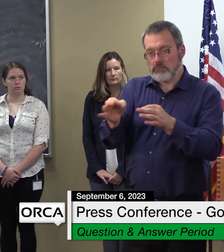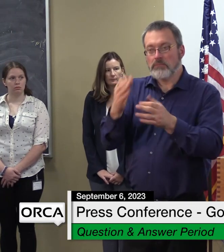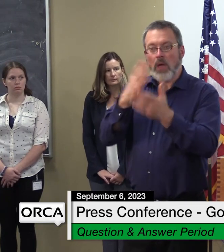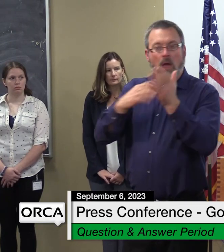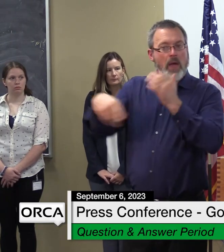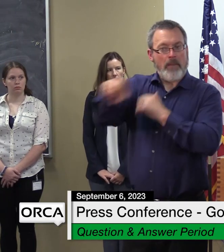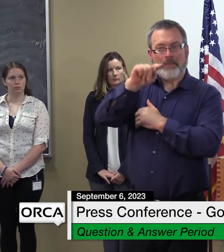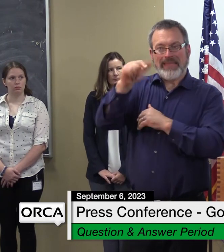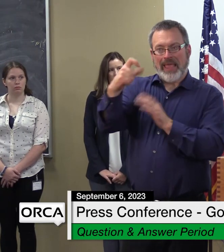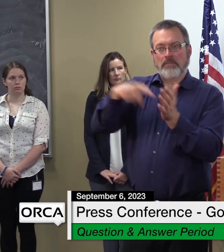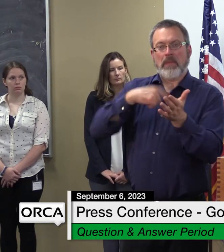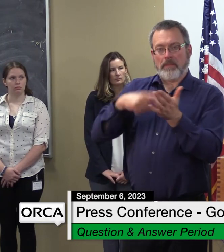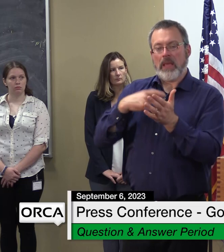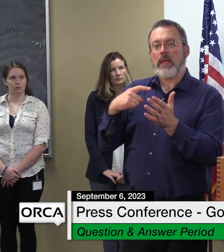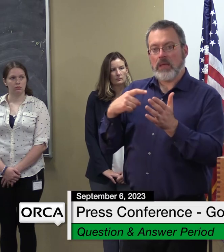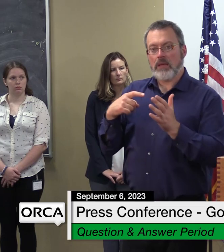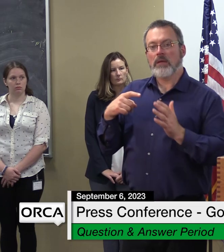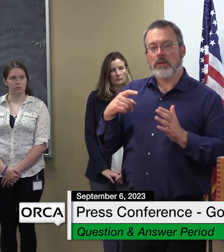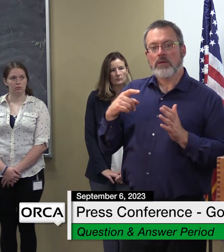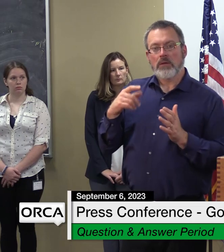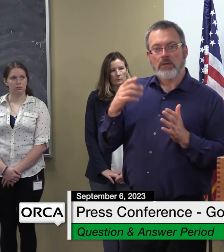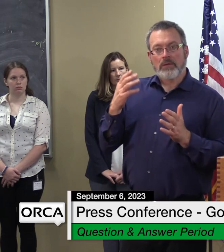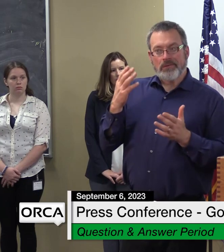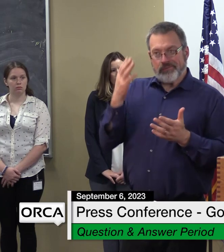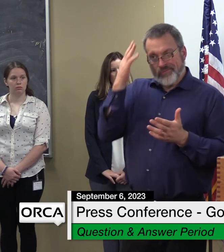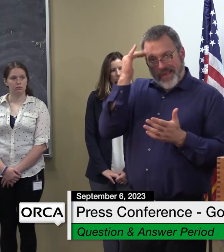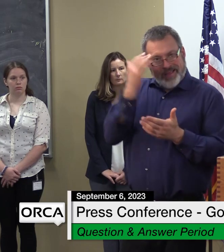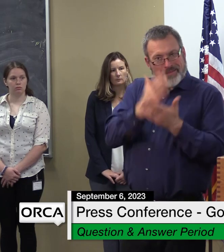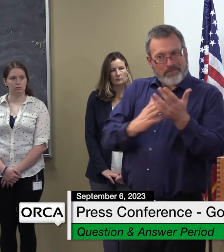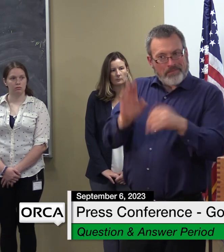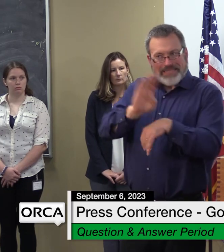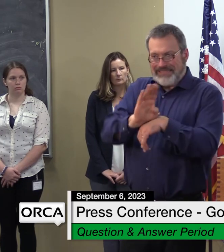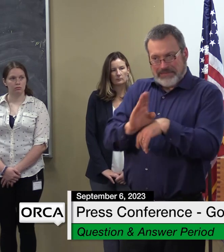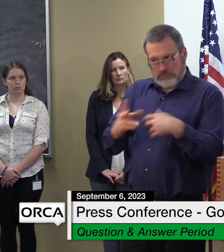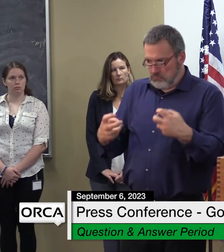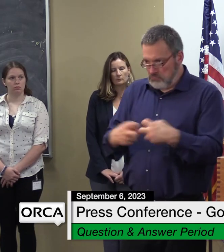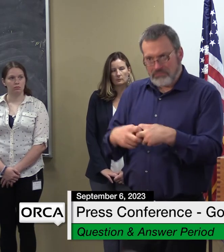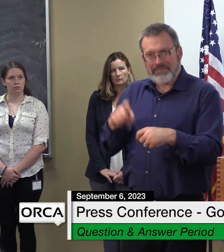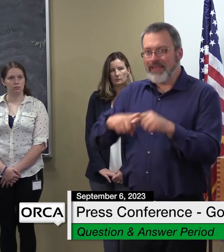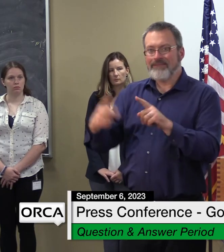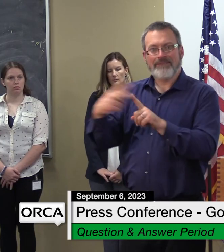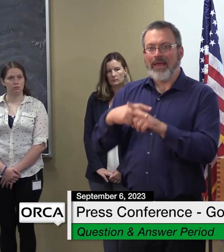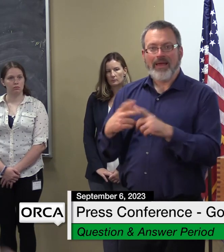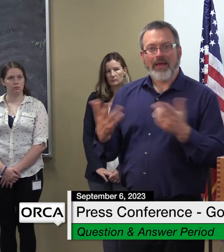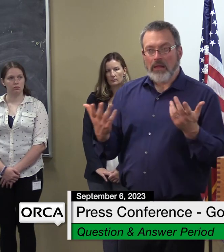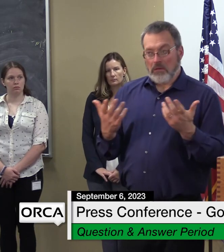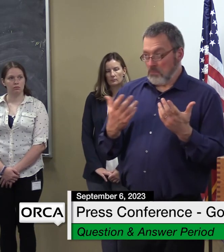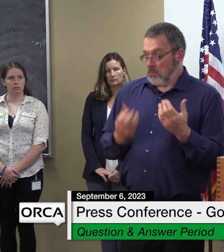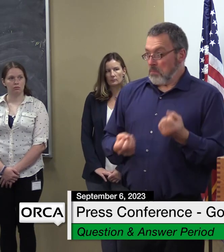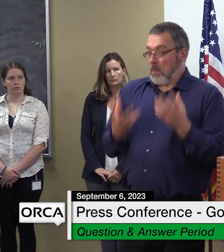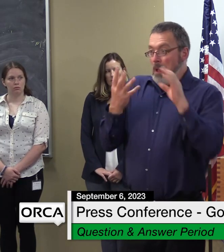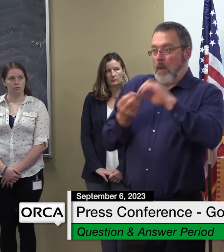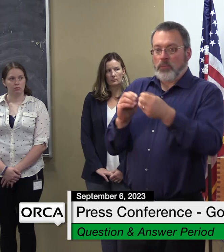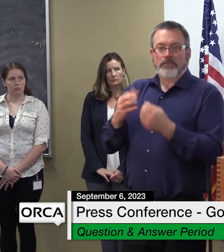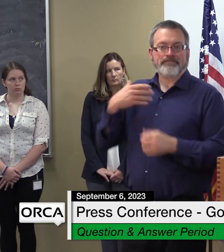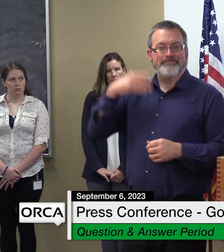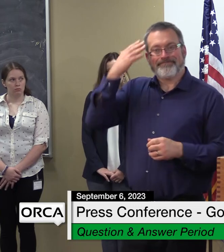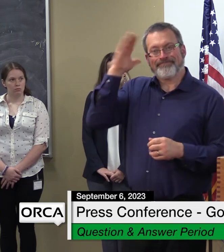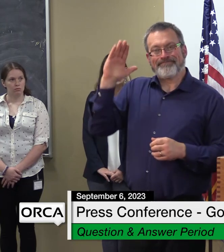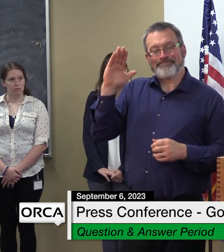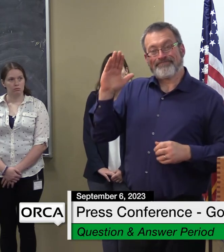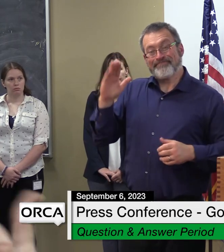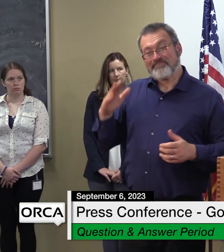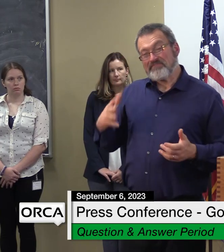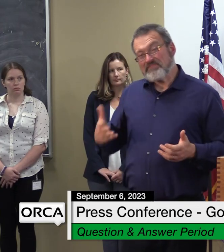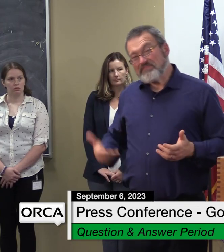some just haven't filed. So we don't know how big a number that is. I think we'll know more in next